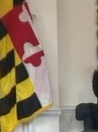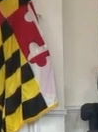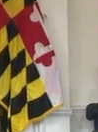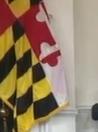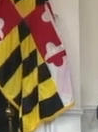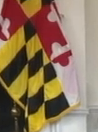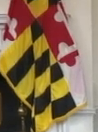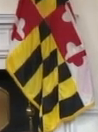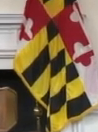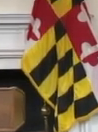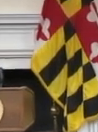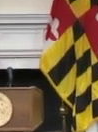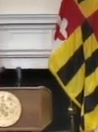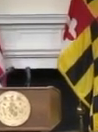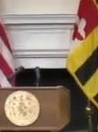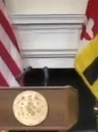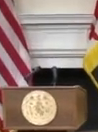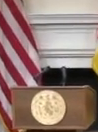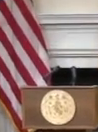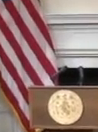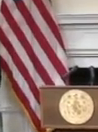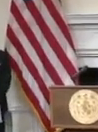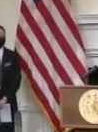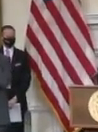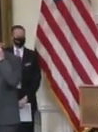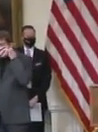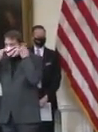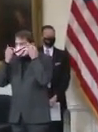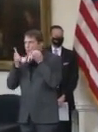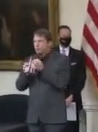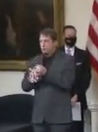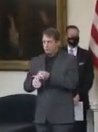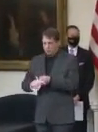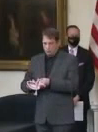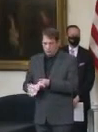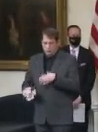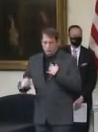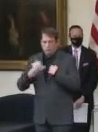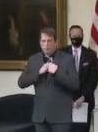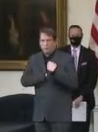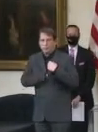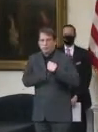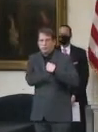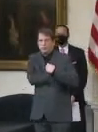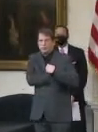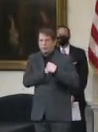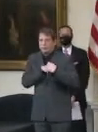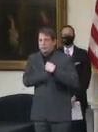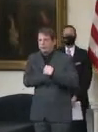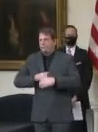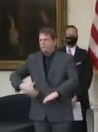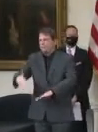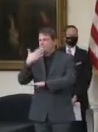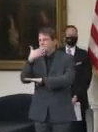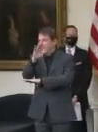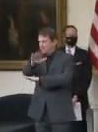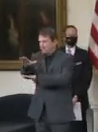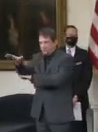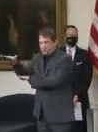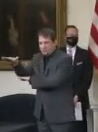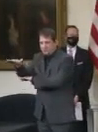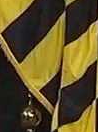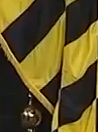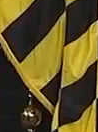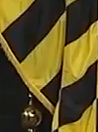Let's look at the shot. The governor is coming out to give us an update, so we're going to take you live now to the State House to listen into what Governor Larry Hogan has to tell us. Joining me today